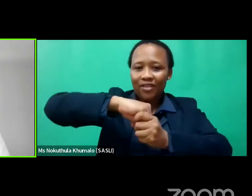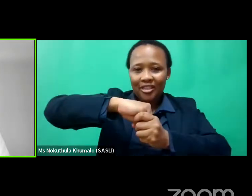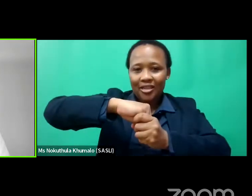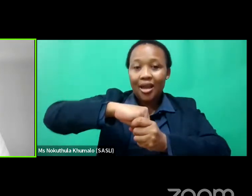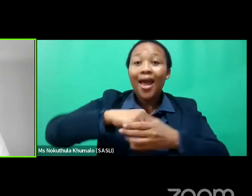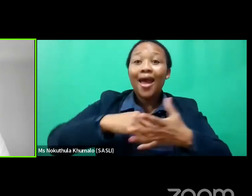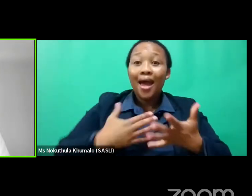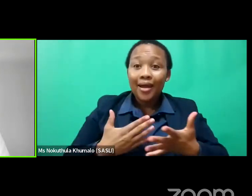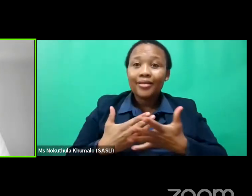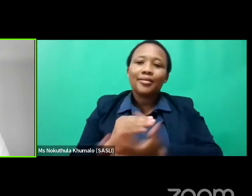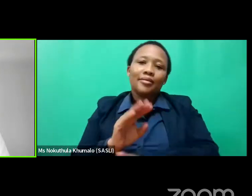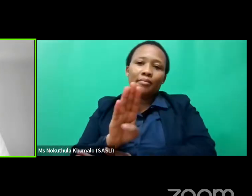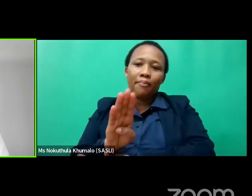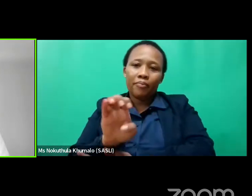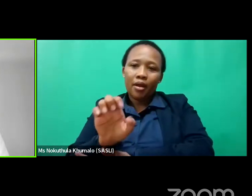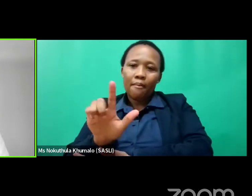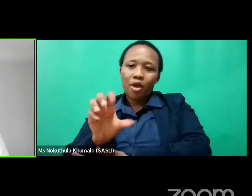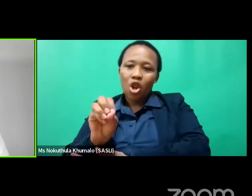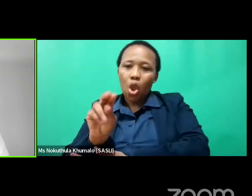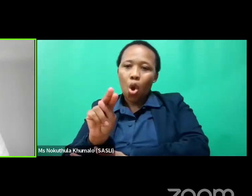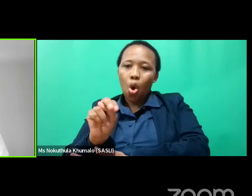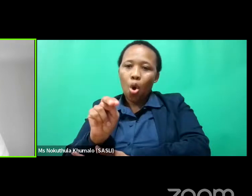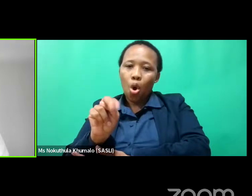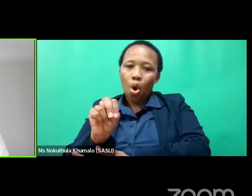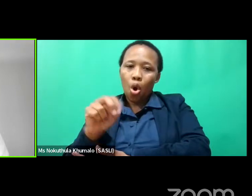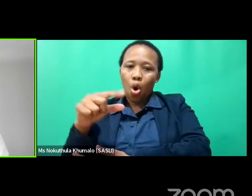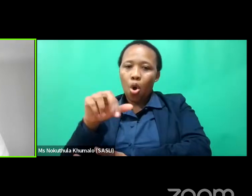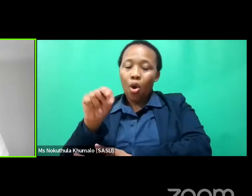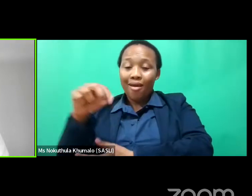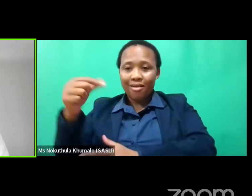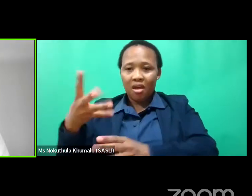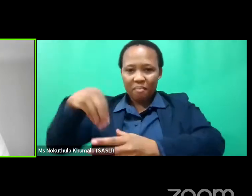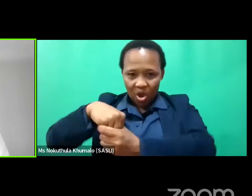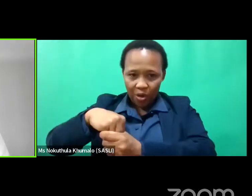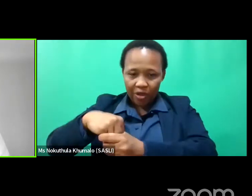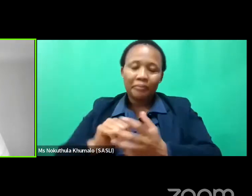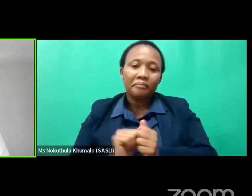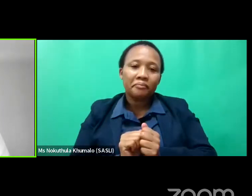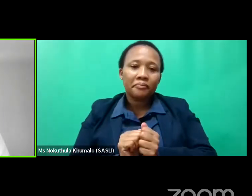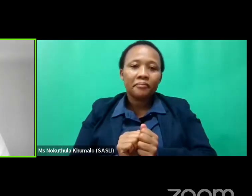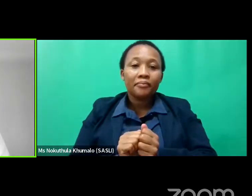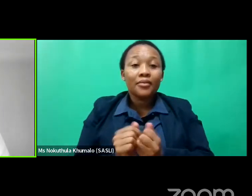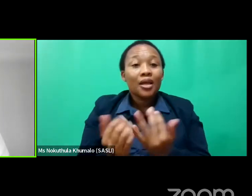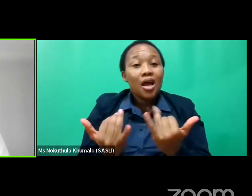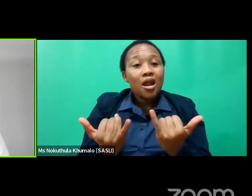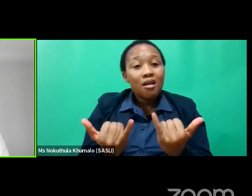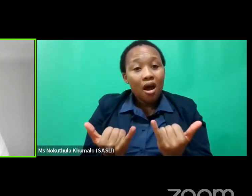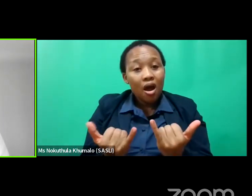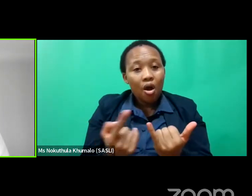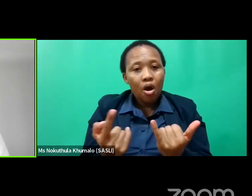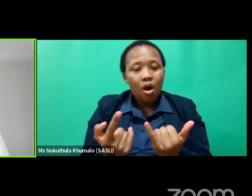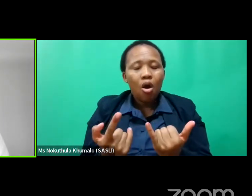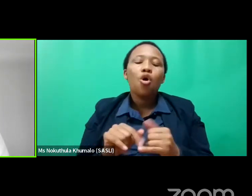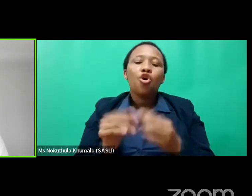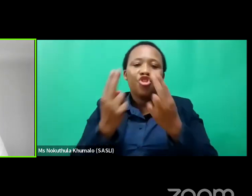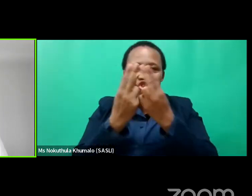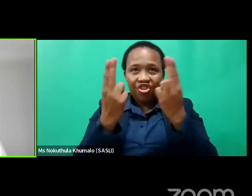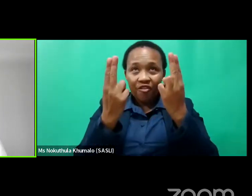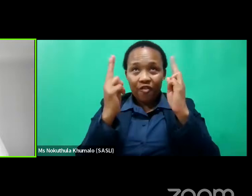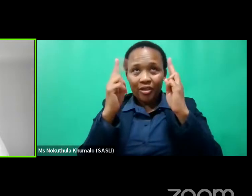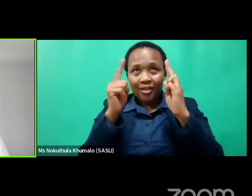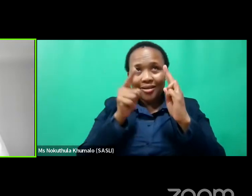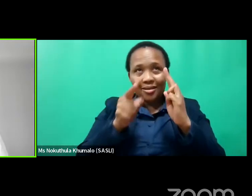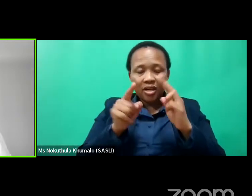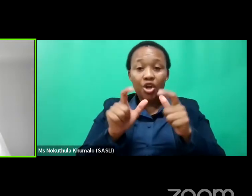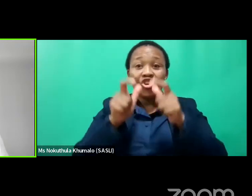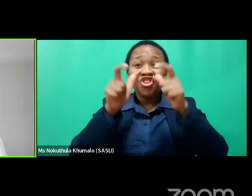However, it comes with huge responsibilities on the part of the university, specifically the academic